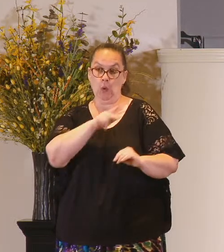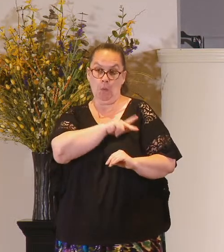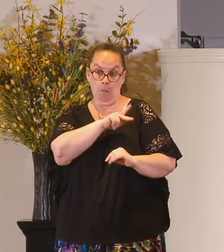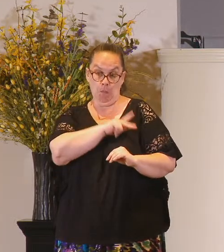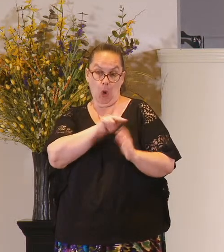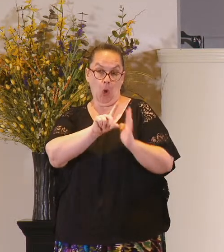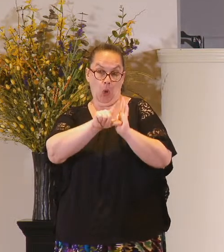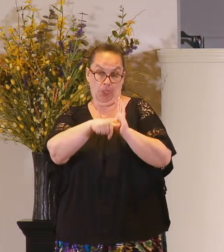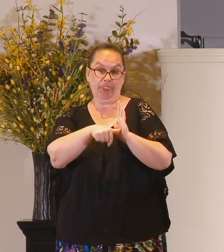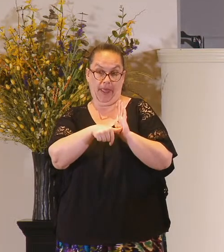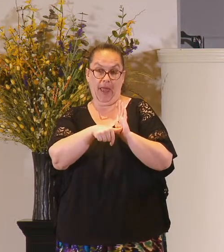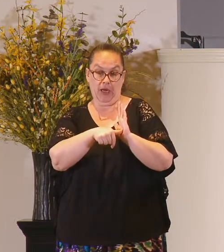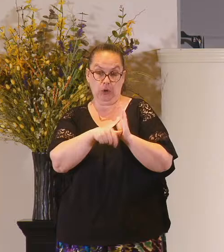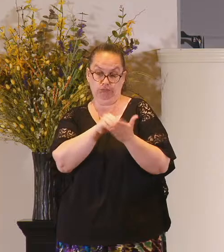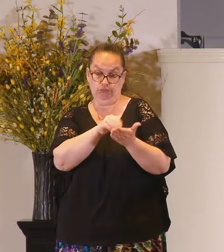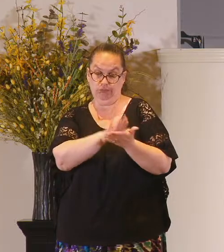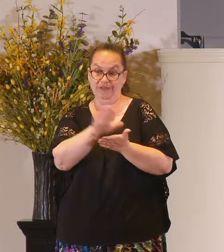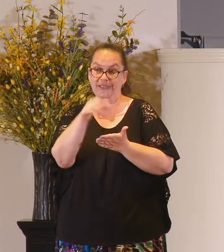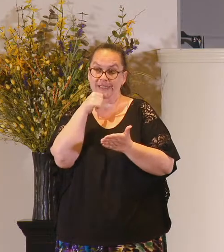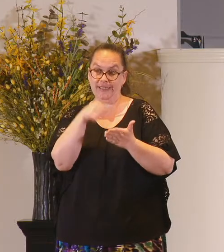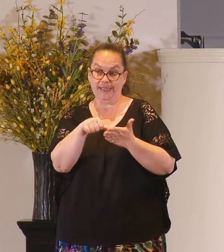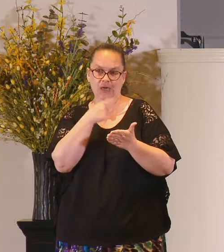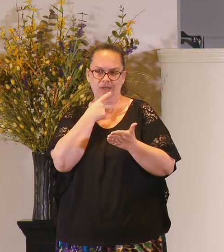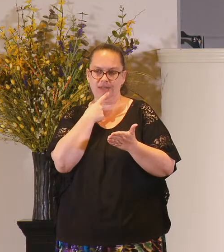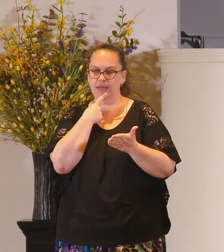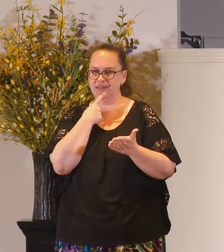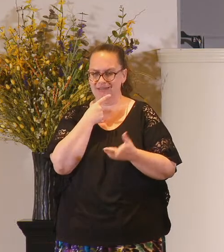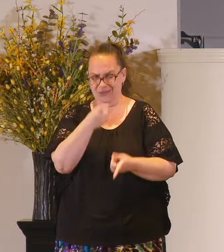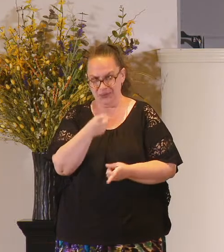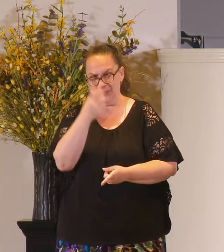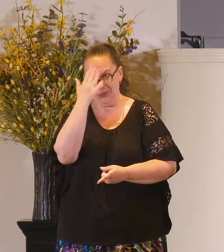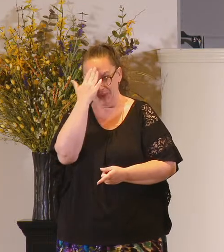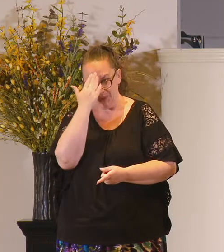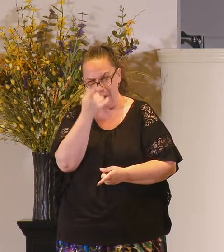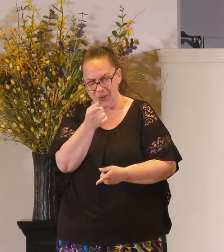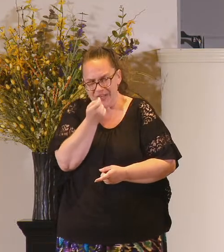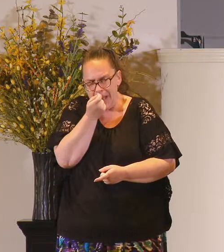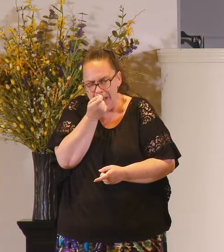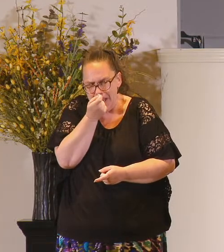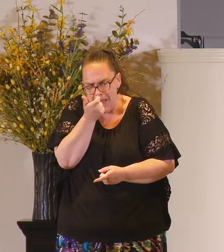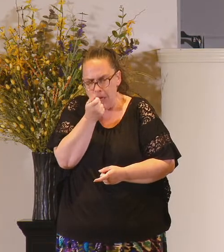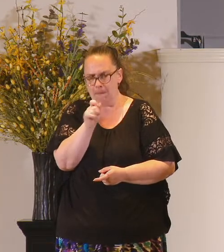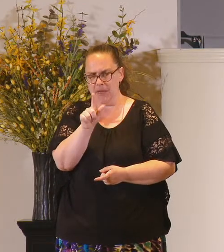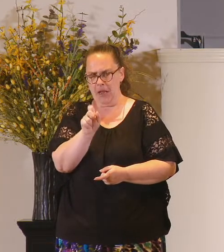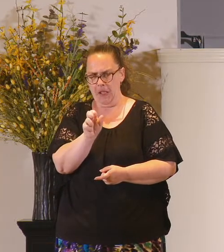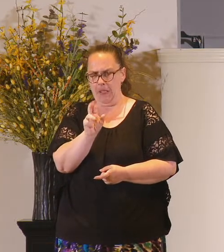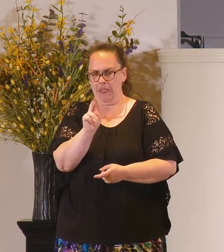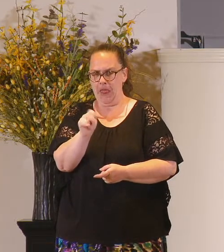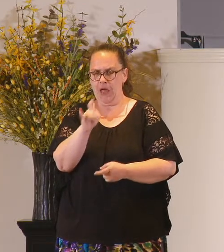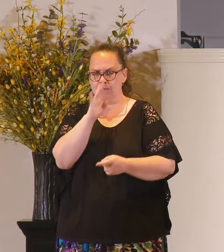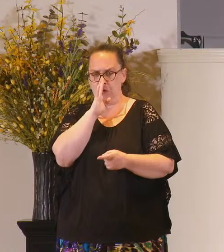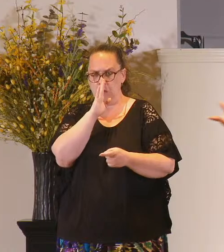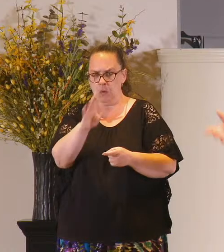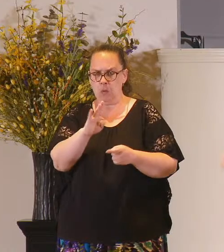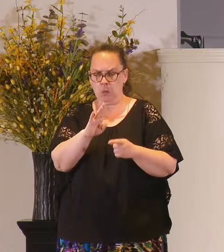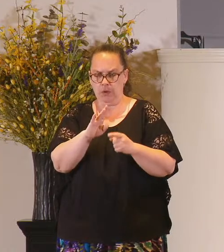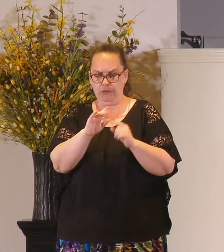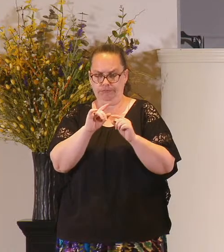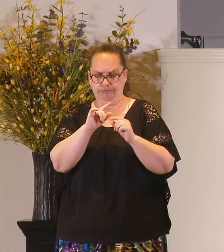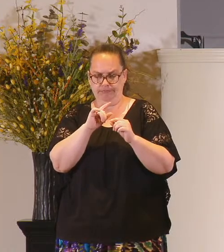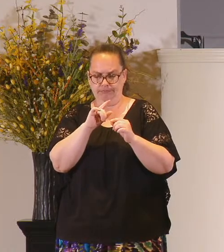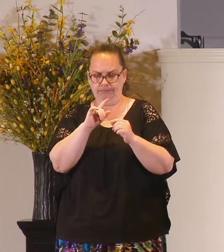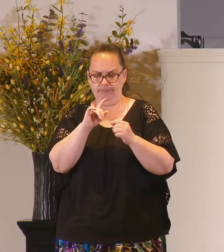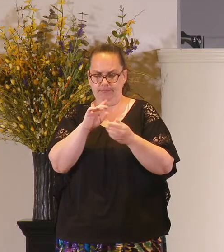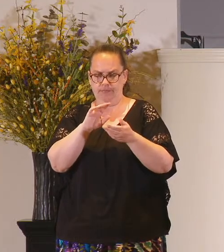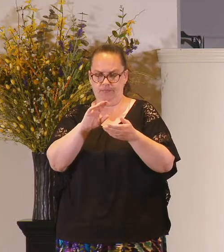along later and puts in one of his letters. He writes, don't you know that a little leaven leavens the whole lump? And that's